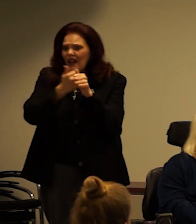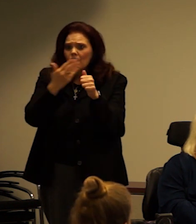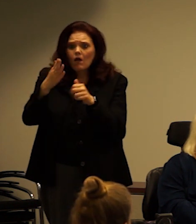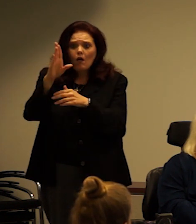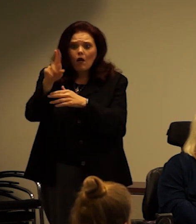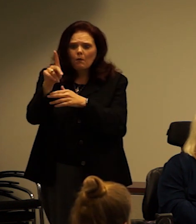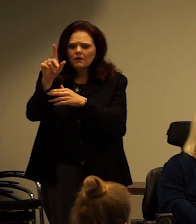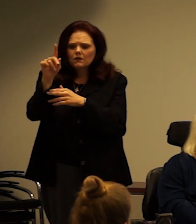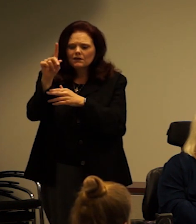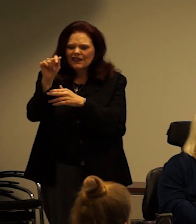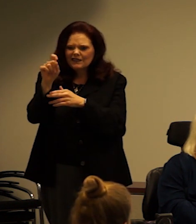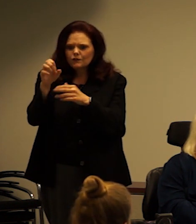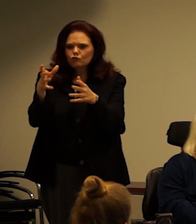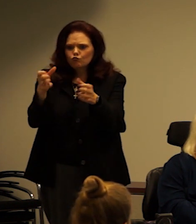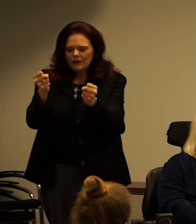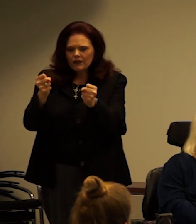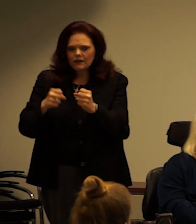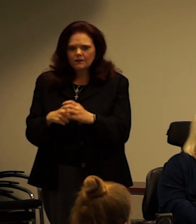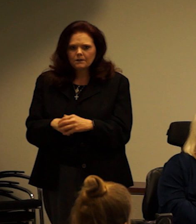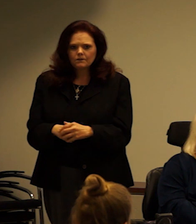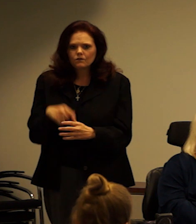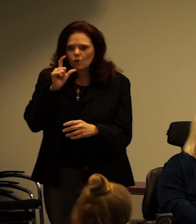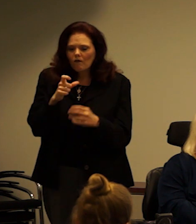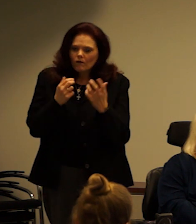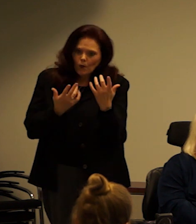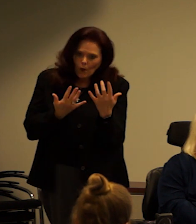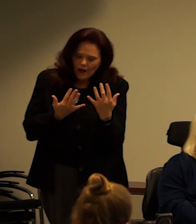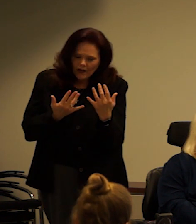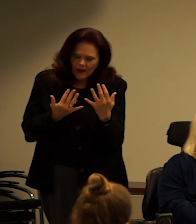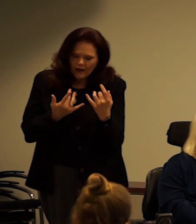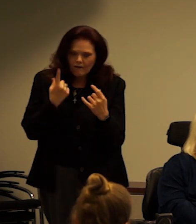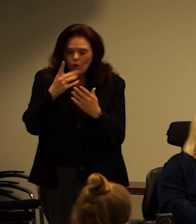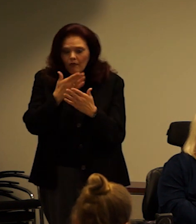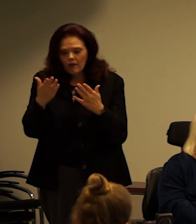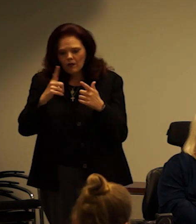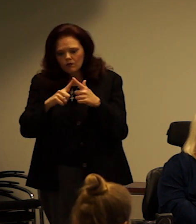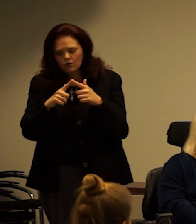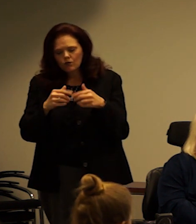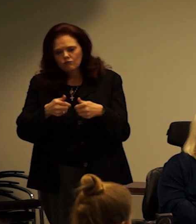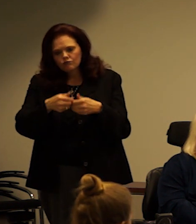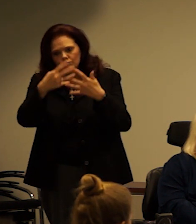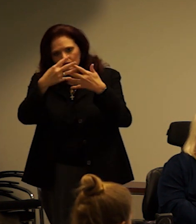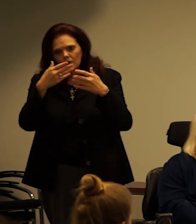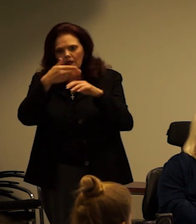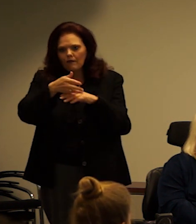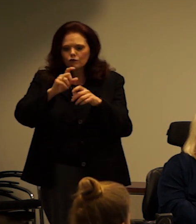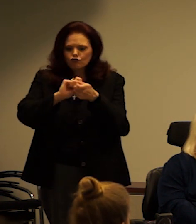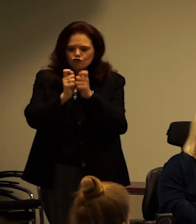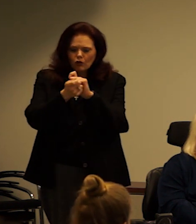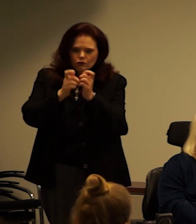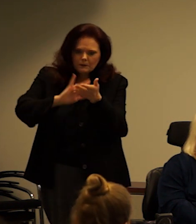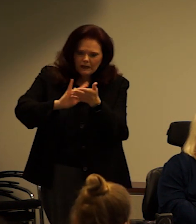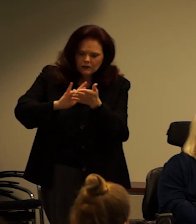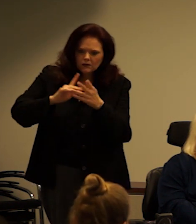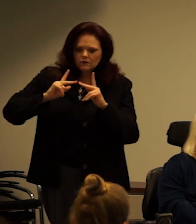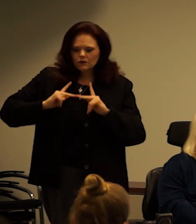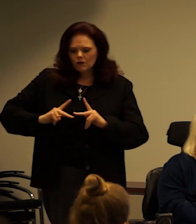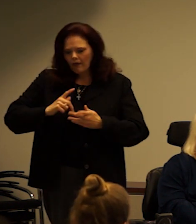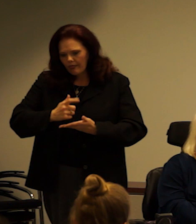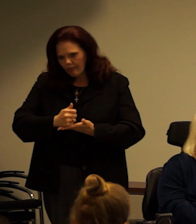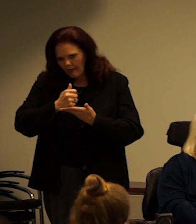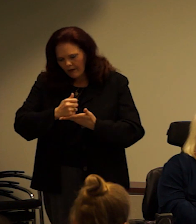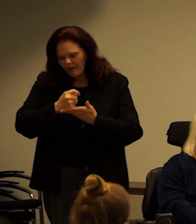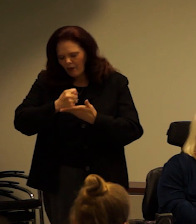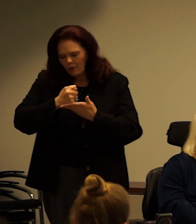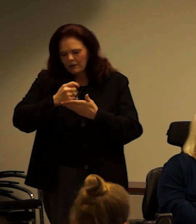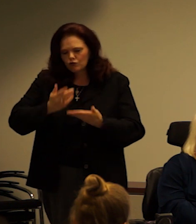at your appointment. Great. It's not a time lapse with having to wait for stuff to update after there's been medicine changes or physical therapy suggestions or whatever.